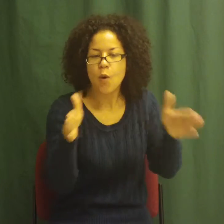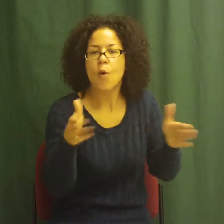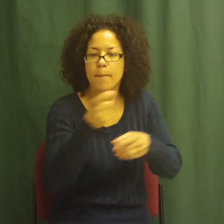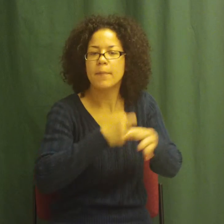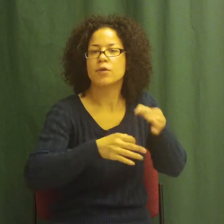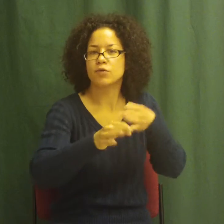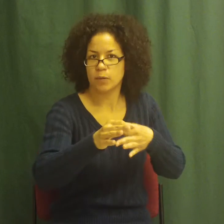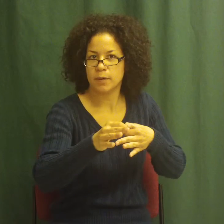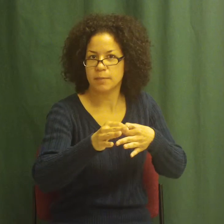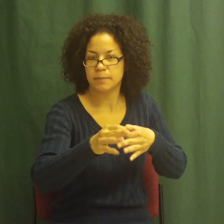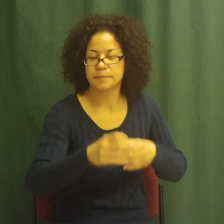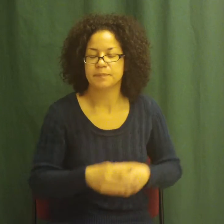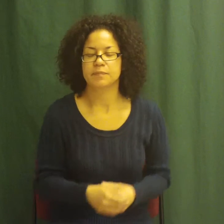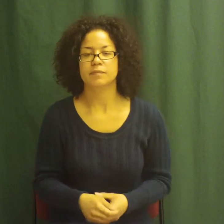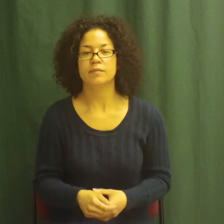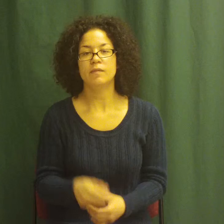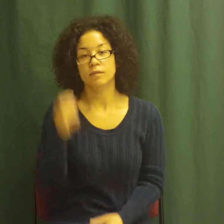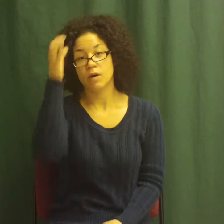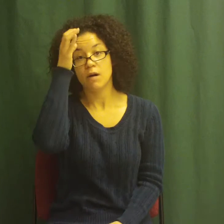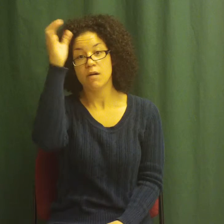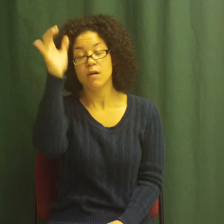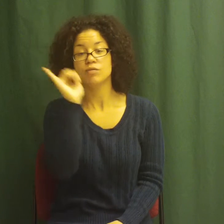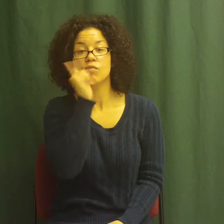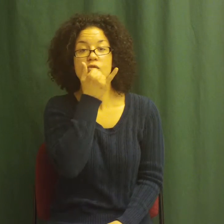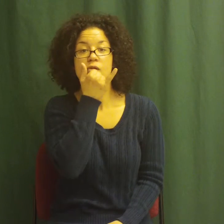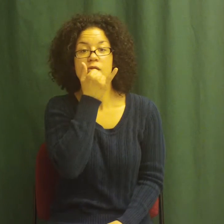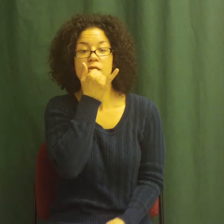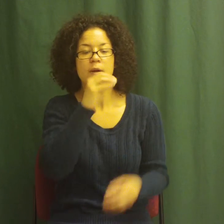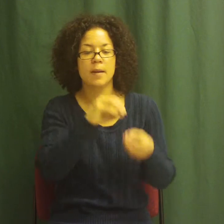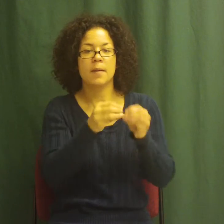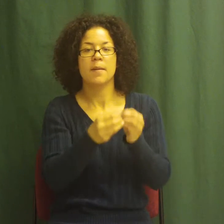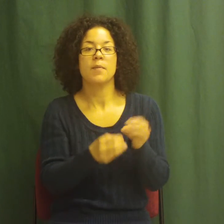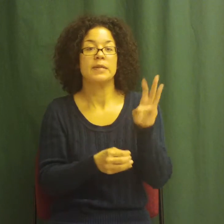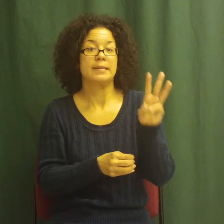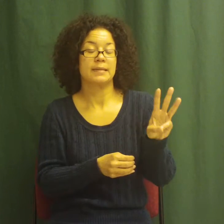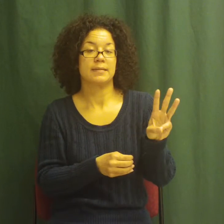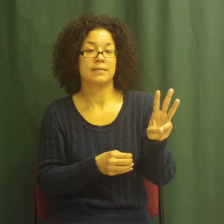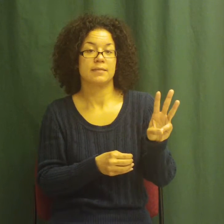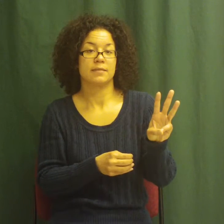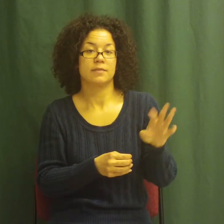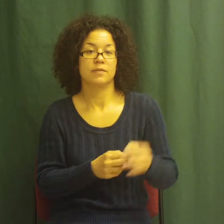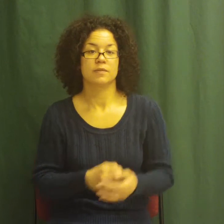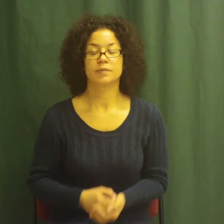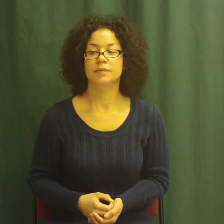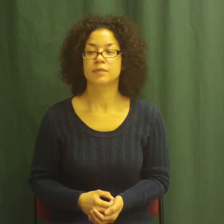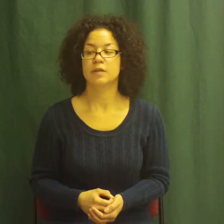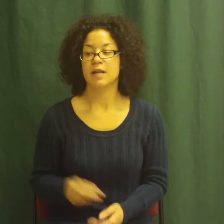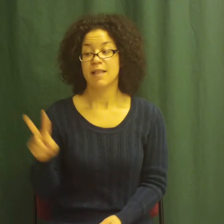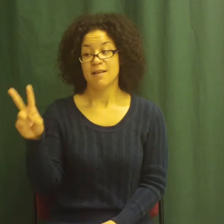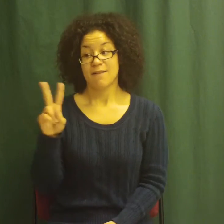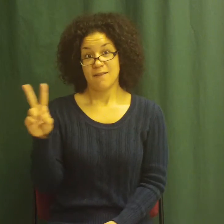Myth number 6. The Vikings used crude, unsophisticated weapons.